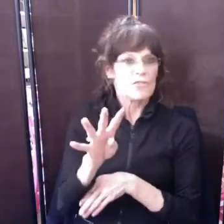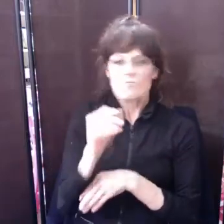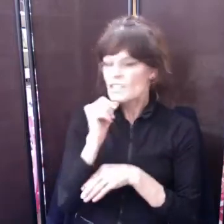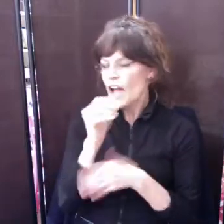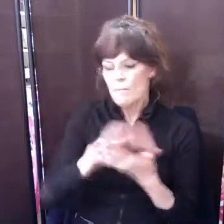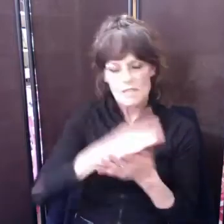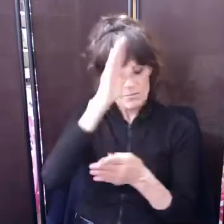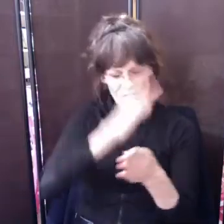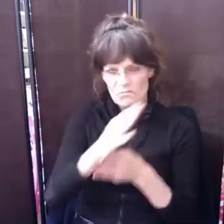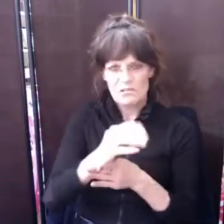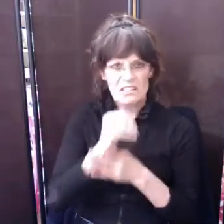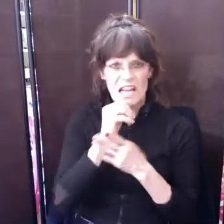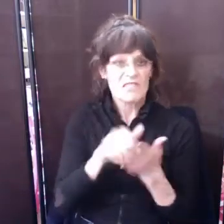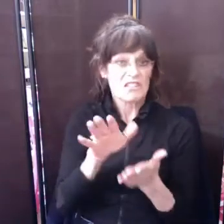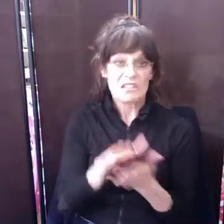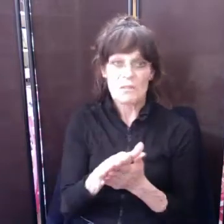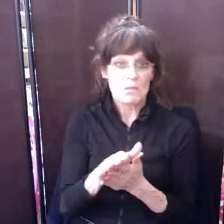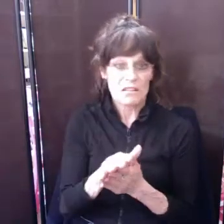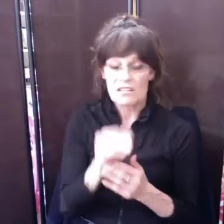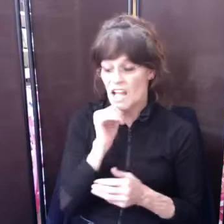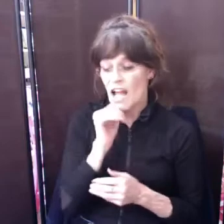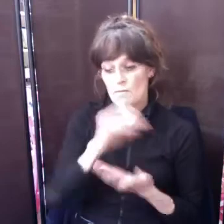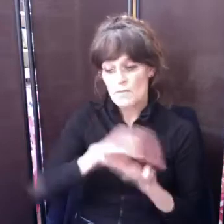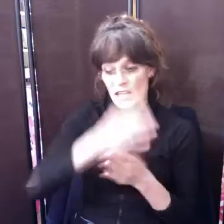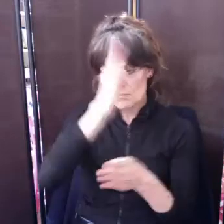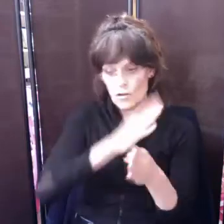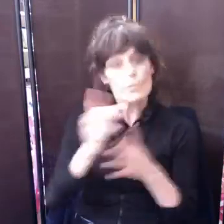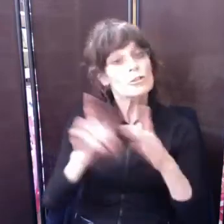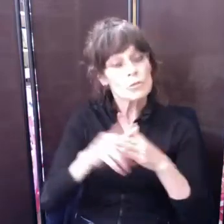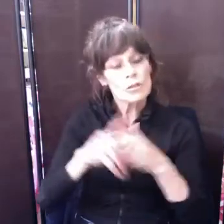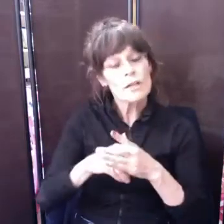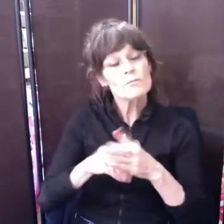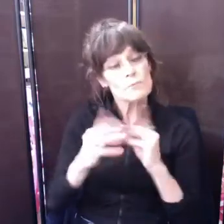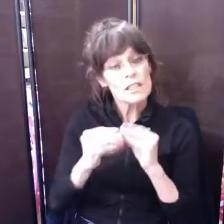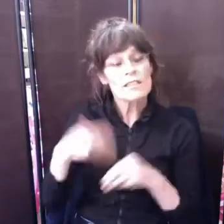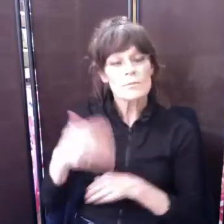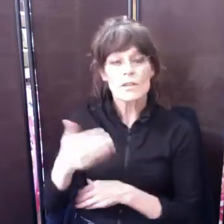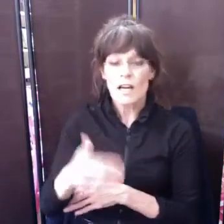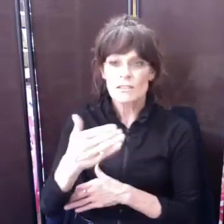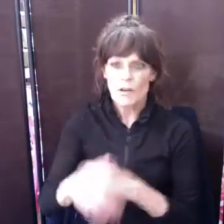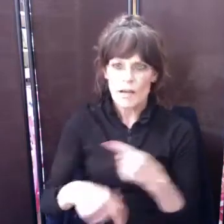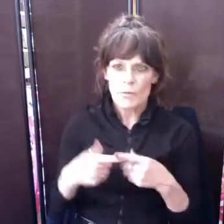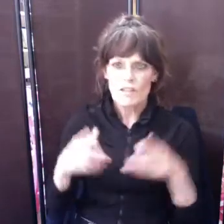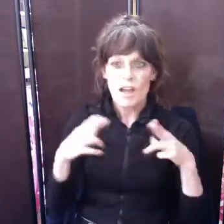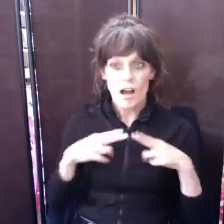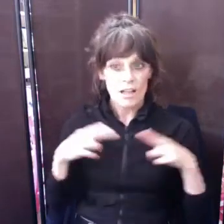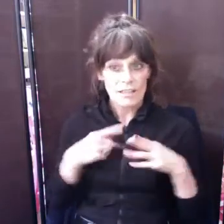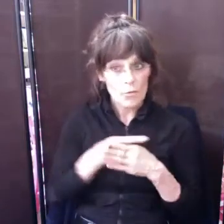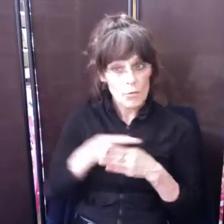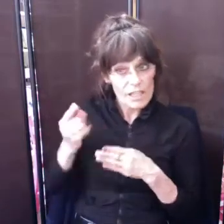call it slipping, I just didn't get sober. But I came to meetings periodically. And when the holiday weekend for Christmas, New